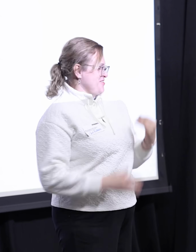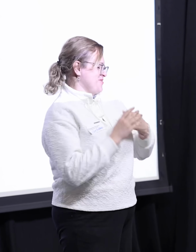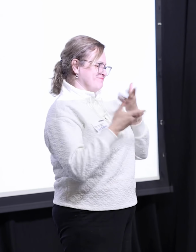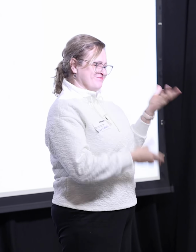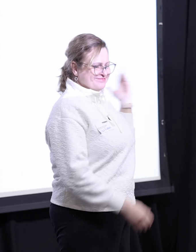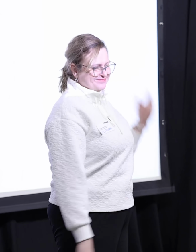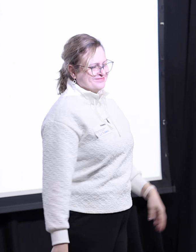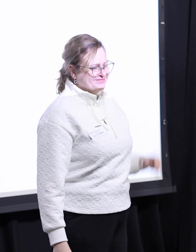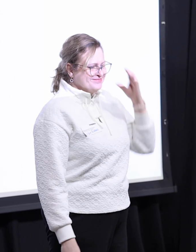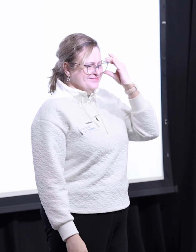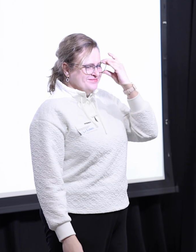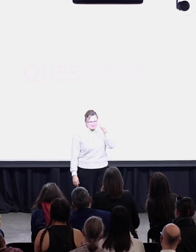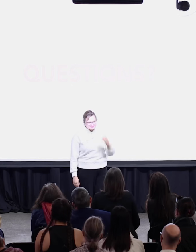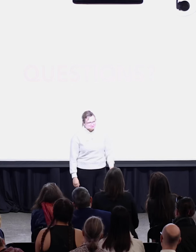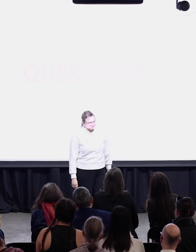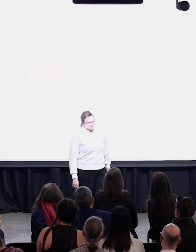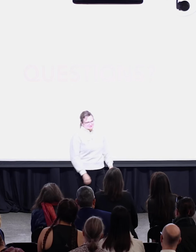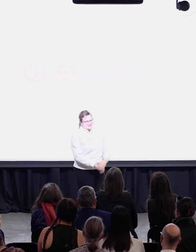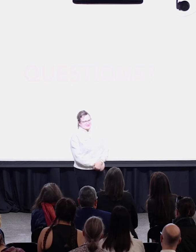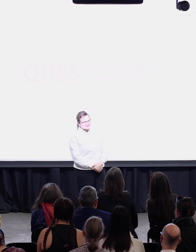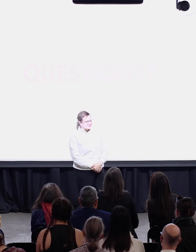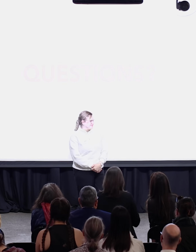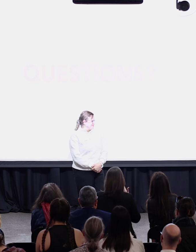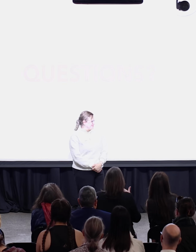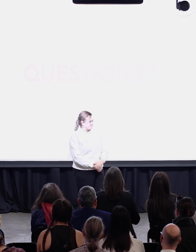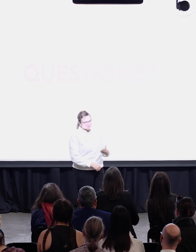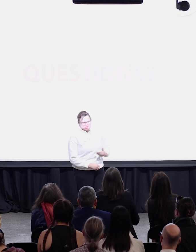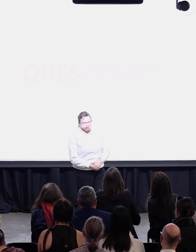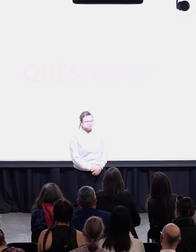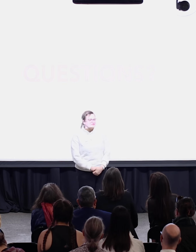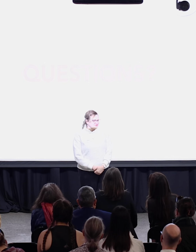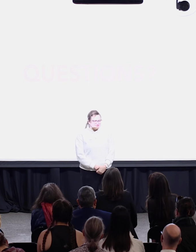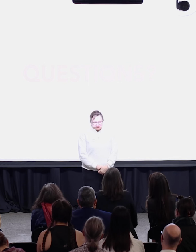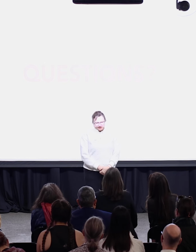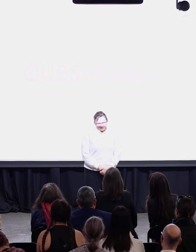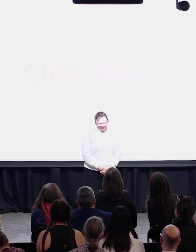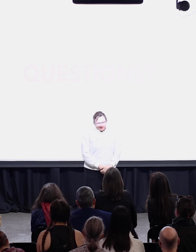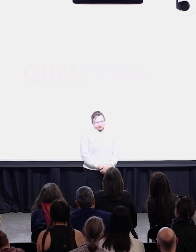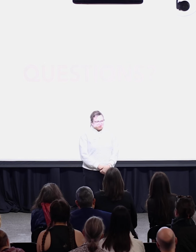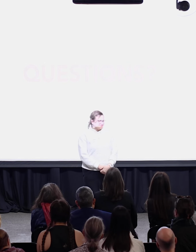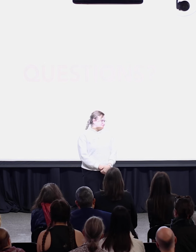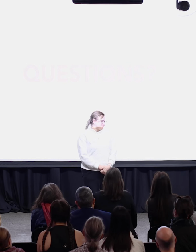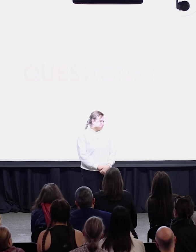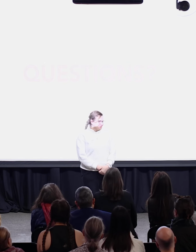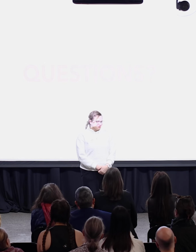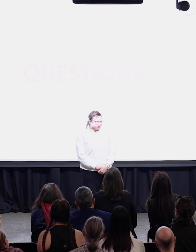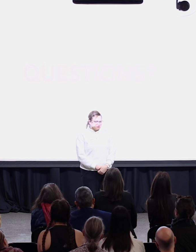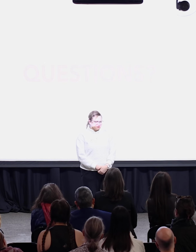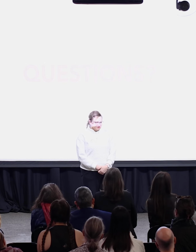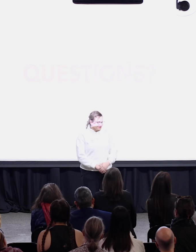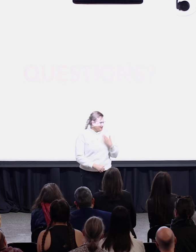kind of spy on her and share with the other deaf and hard of hearing students what she was saying. So, and I'd sometimes get in trouble for that because they